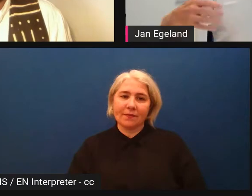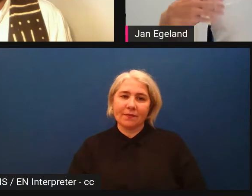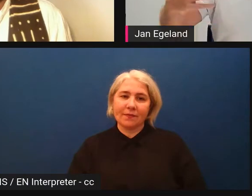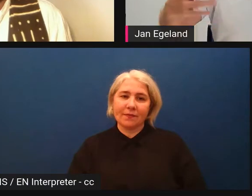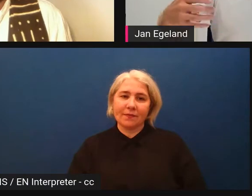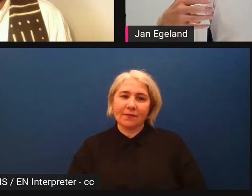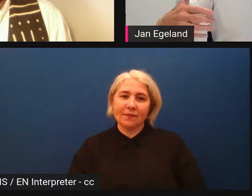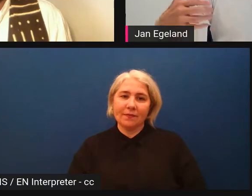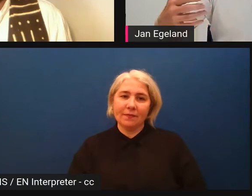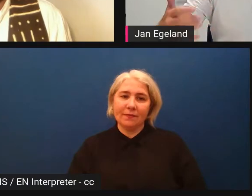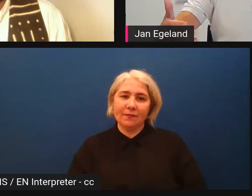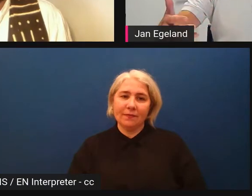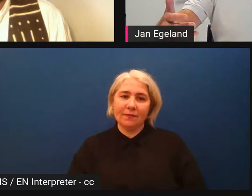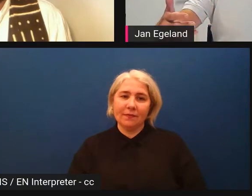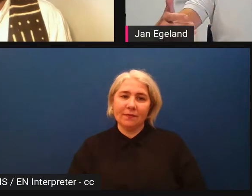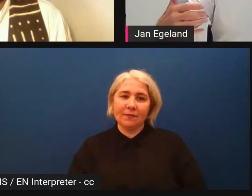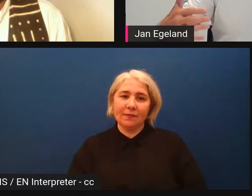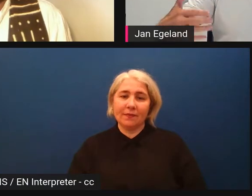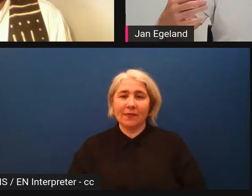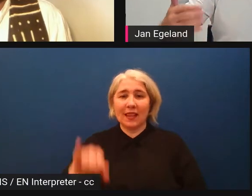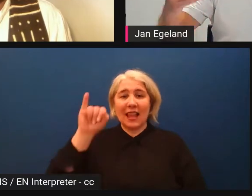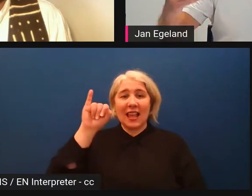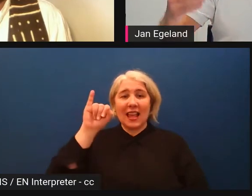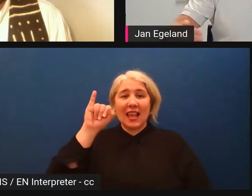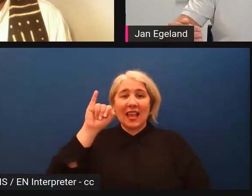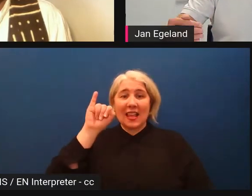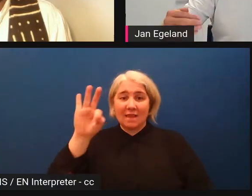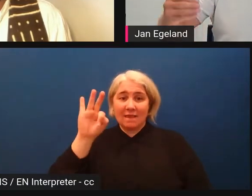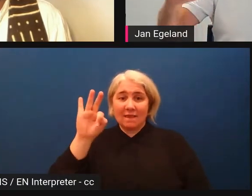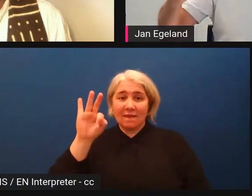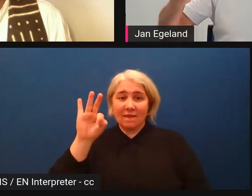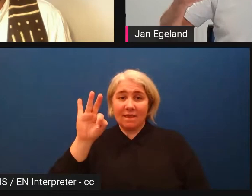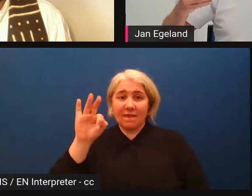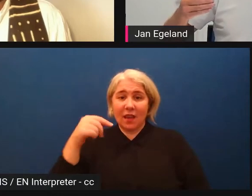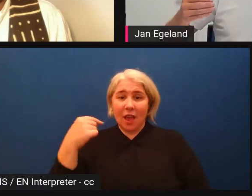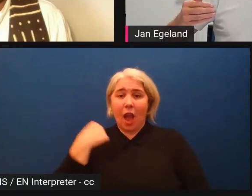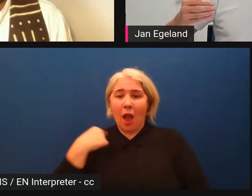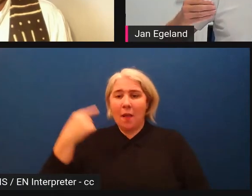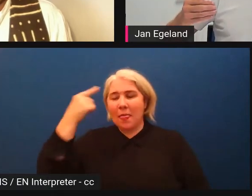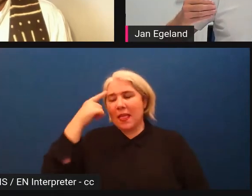if they specialized in scaring us, I'm talking now about partisan conflicts